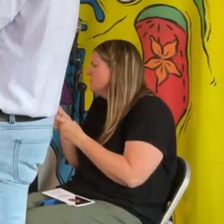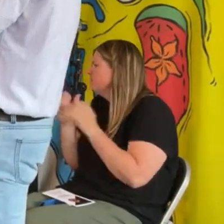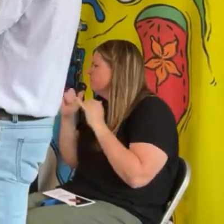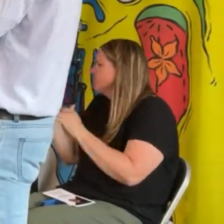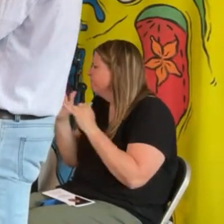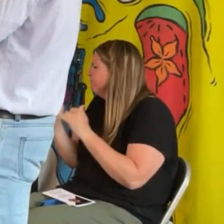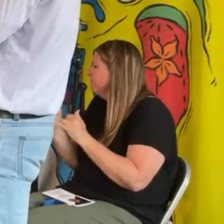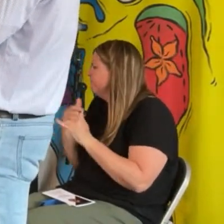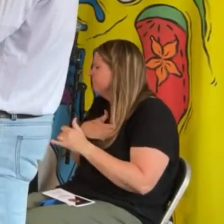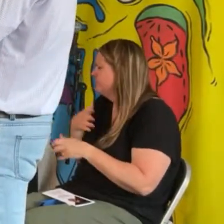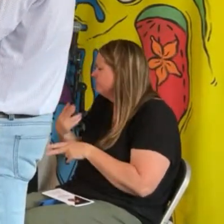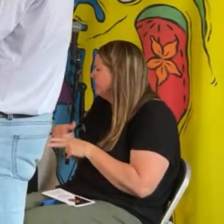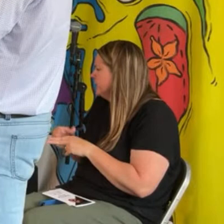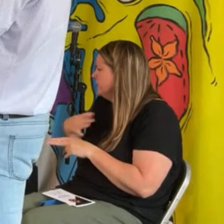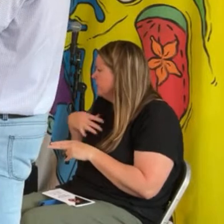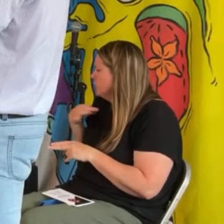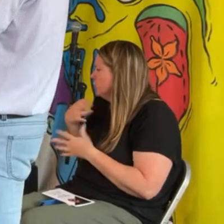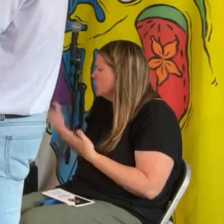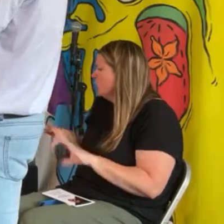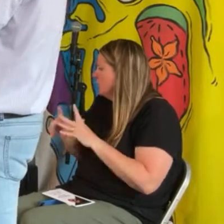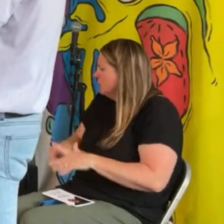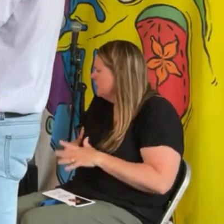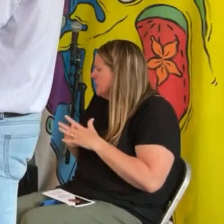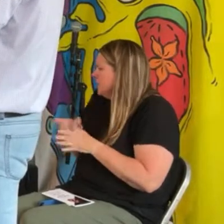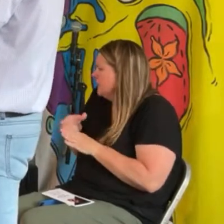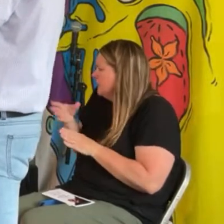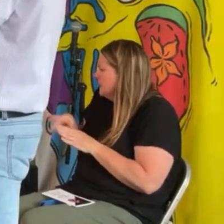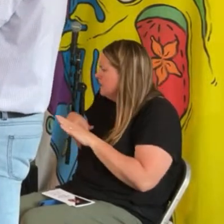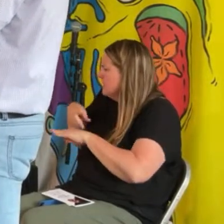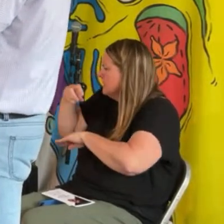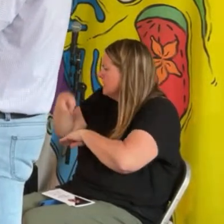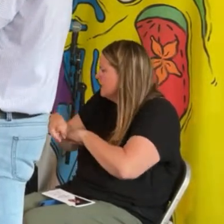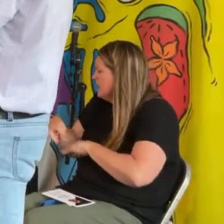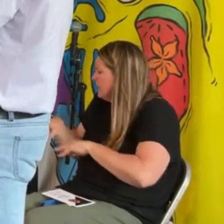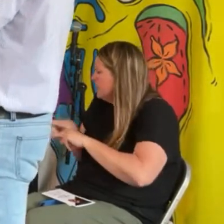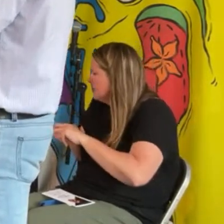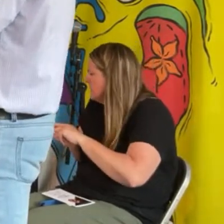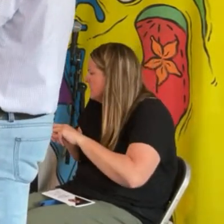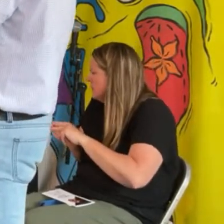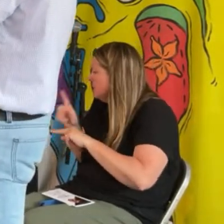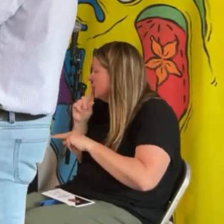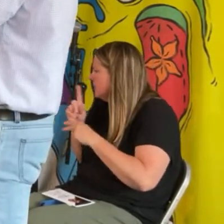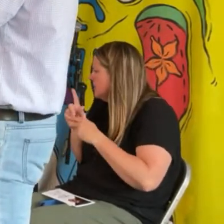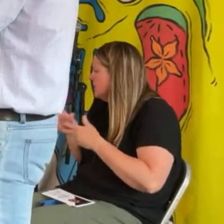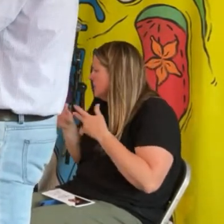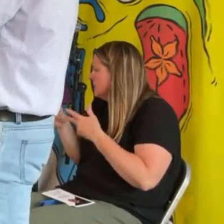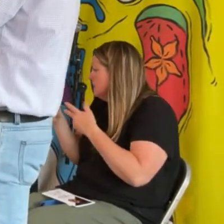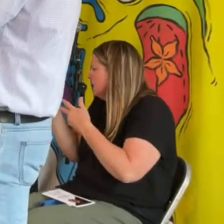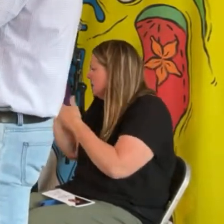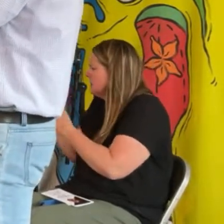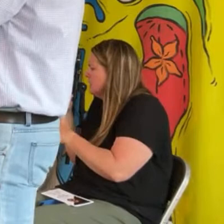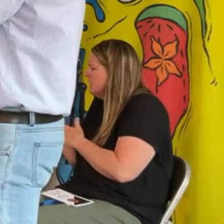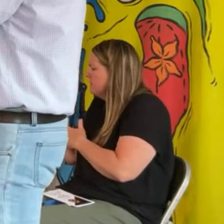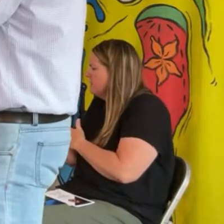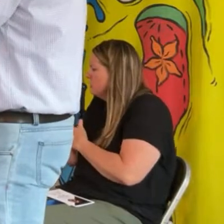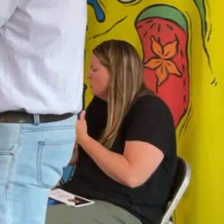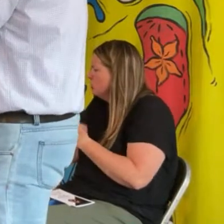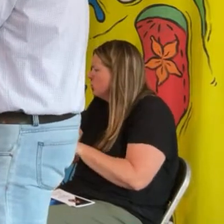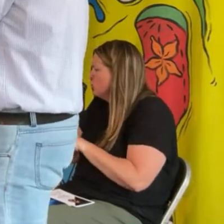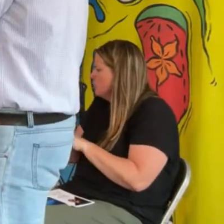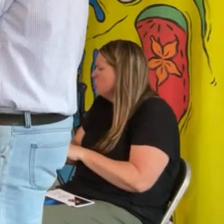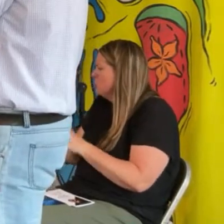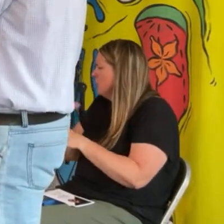begun. Neighbors climb the trolleys at the fish market, breaking all their moments in half.